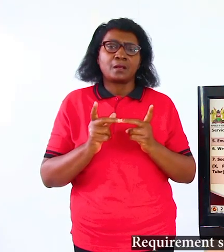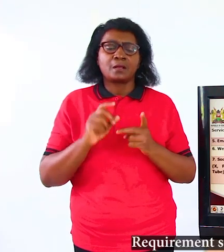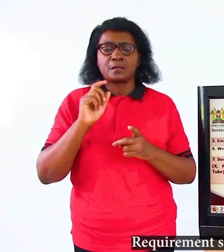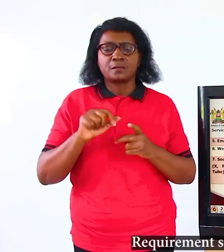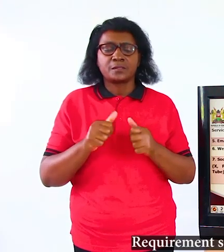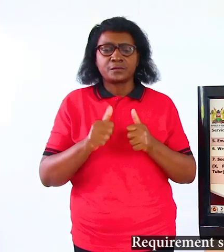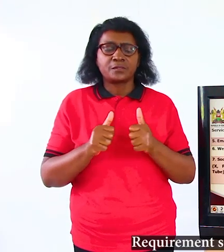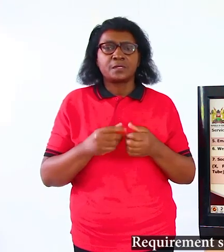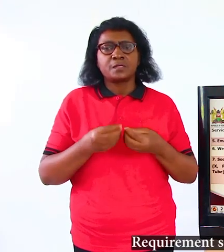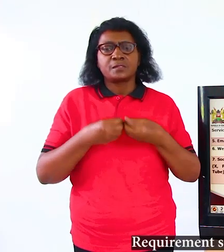Requirement: submitted email.